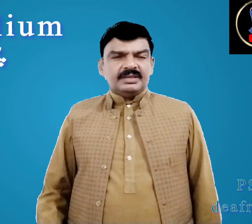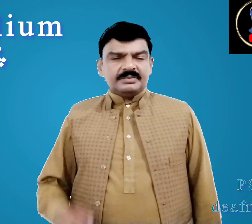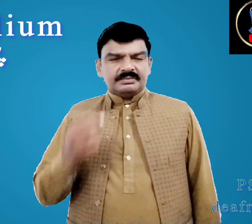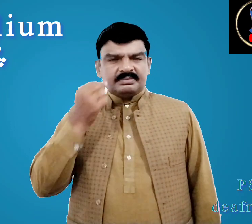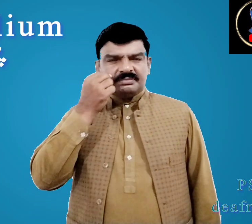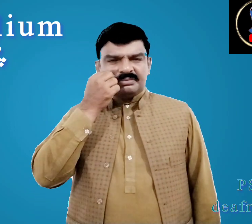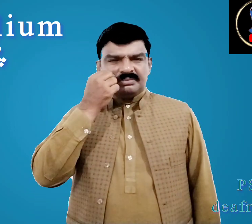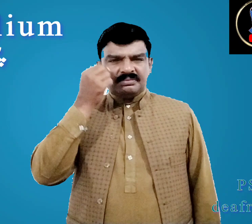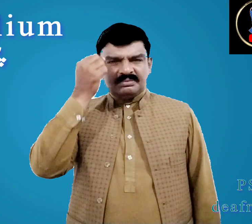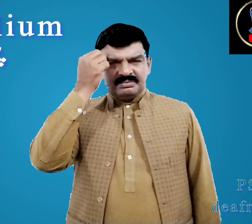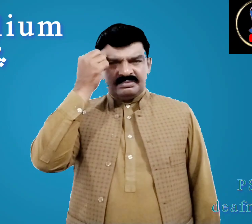penicillium,